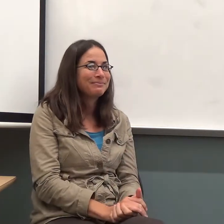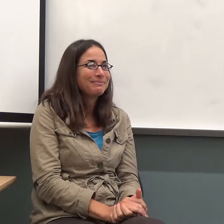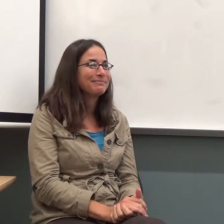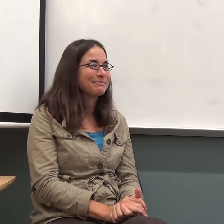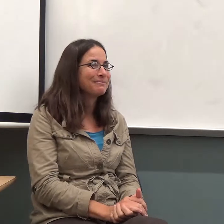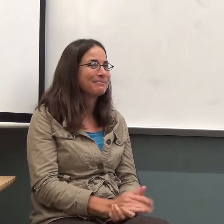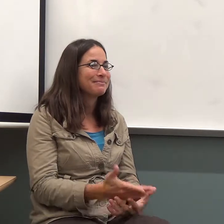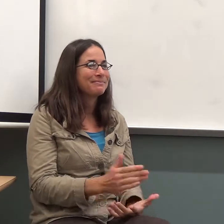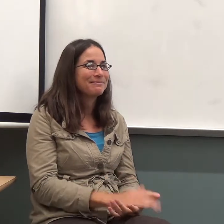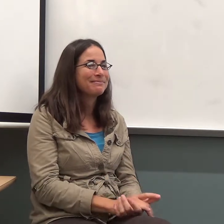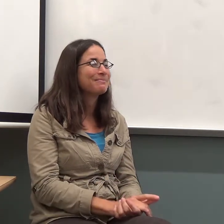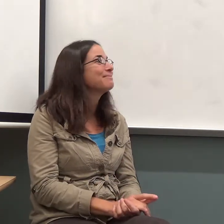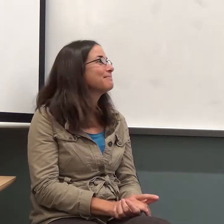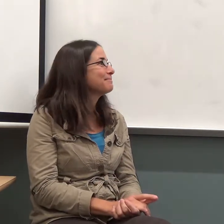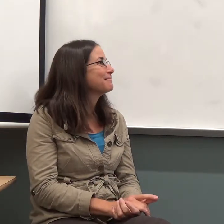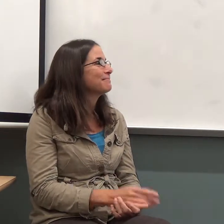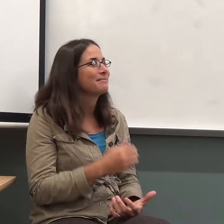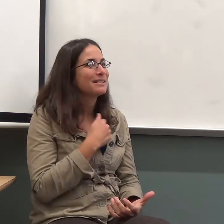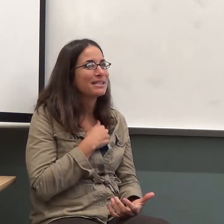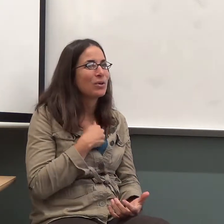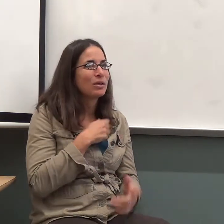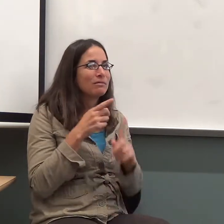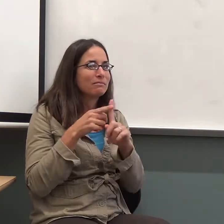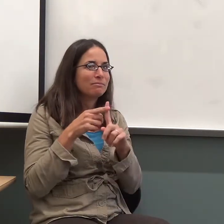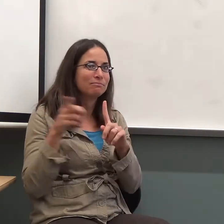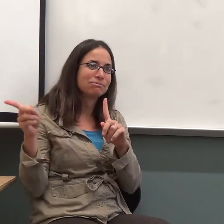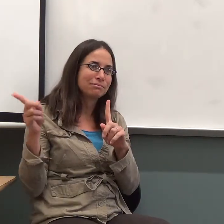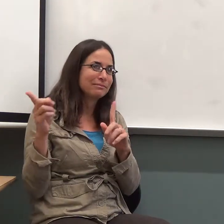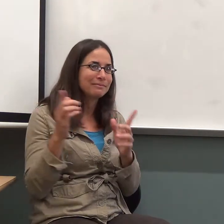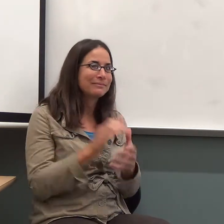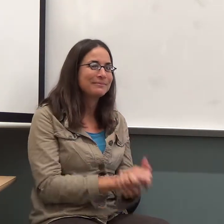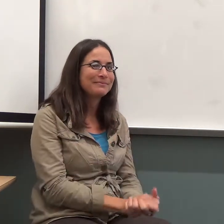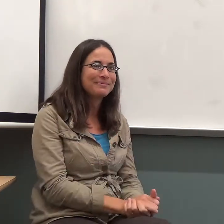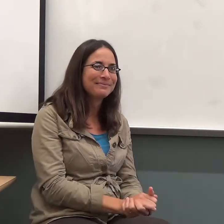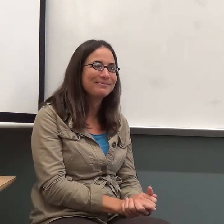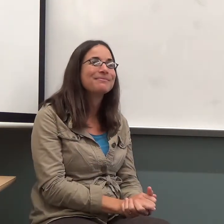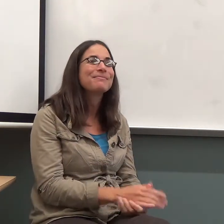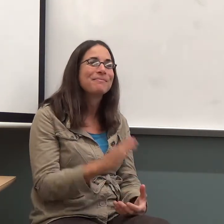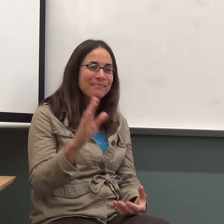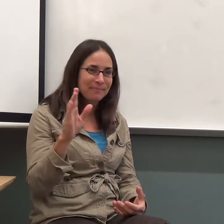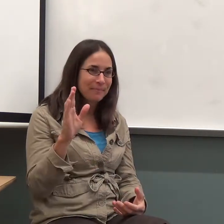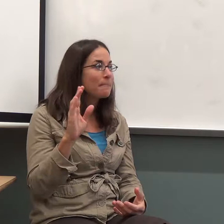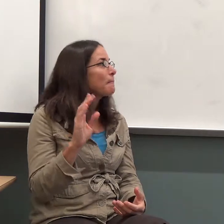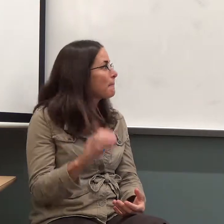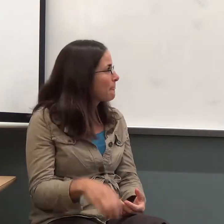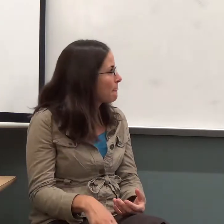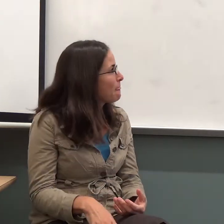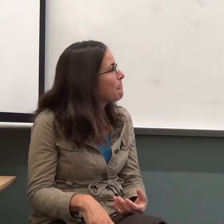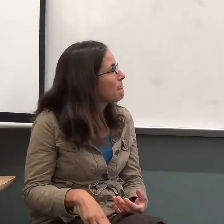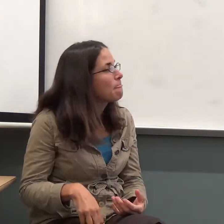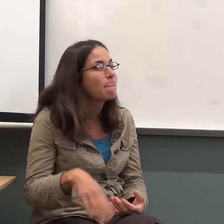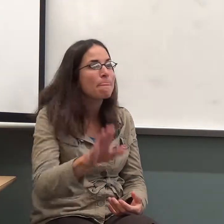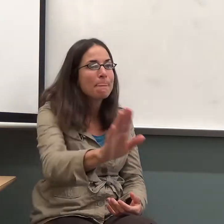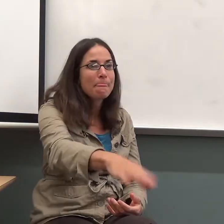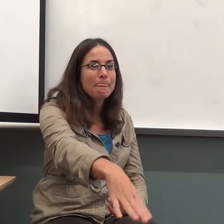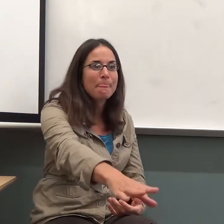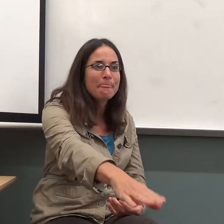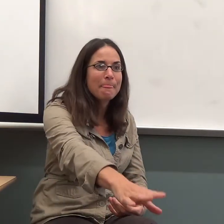All right, thank you. Okay, sorry. Go ahead. So a future car takes you from point A to point B. Hold on. If you